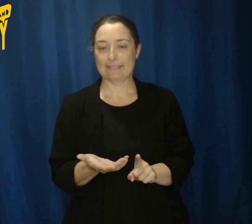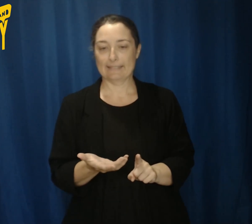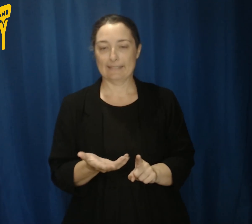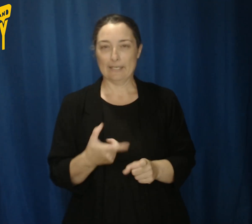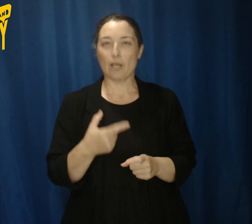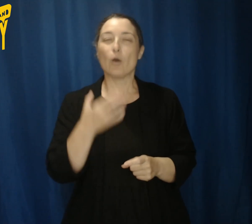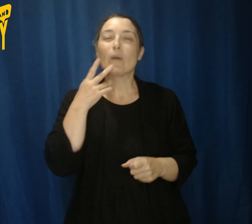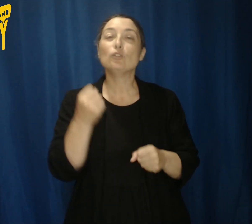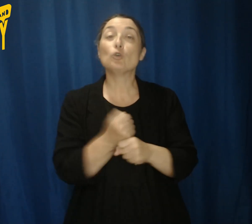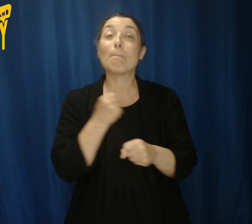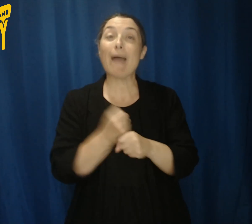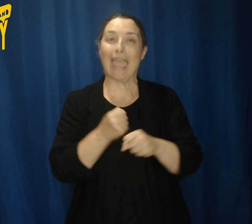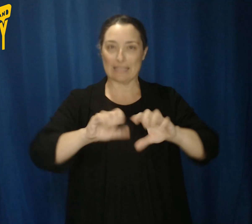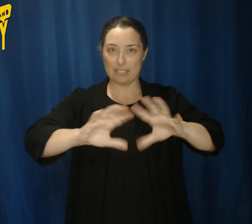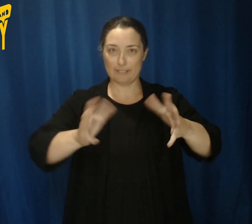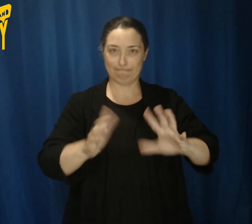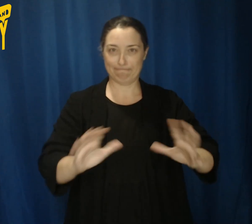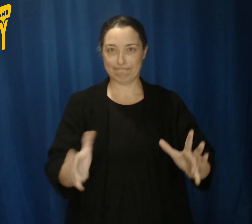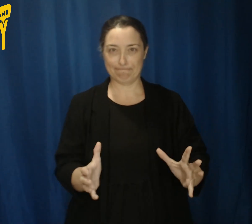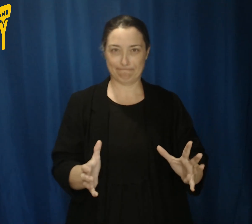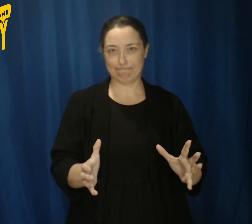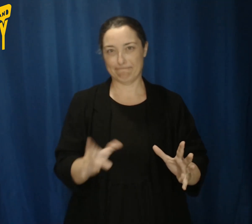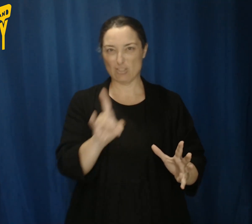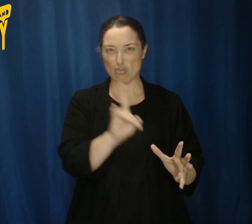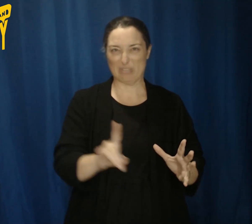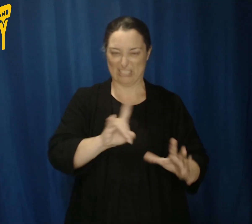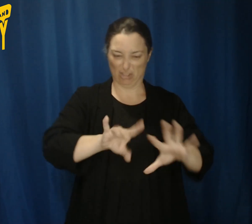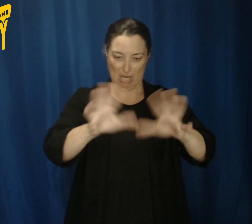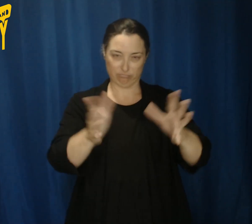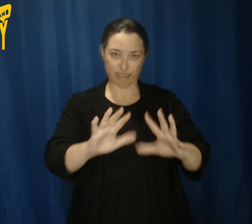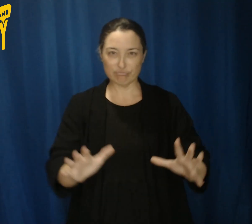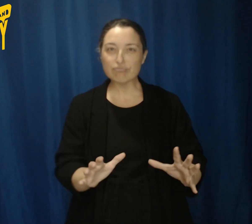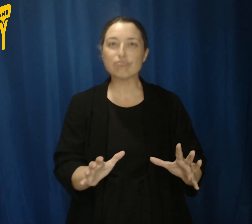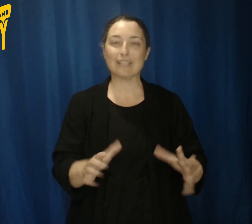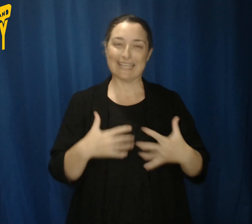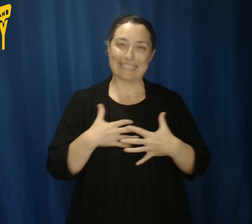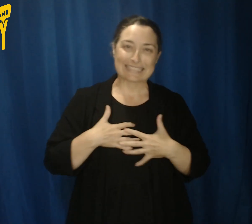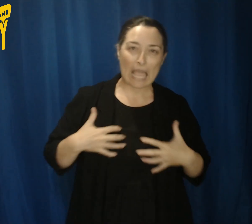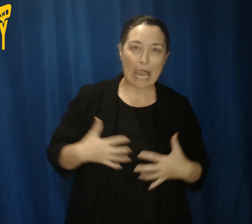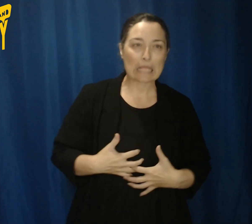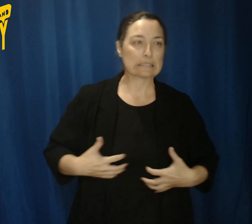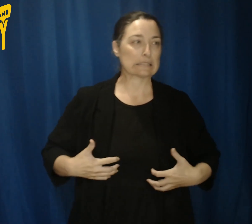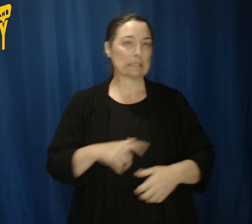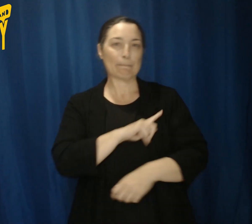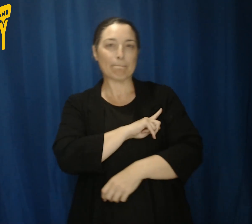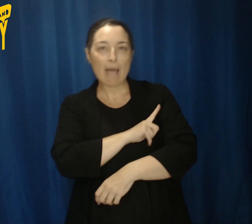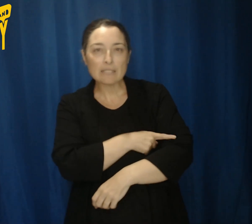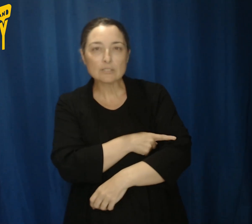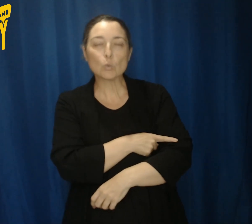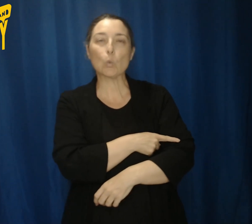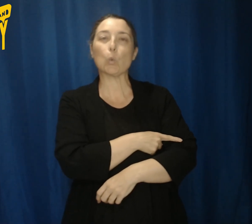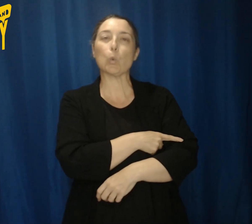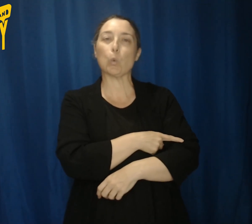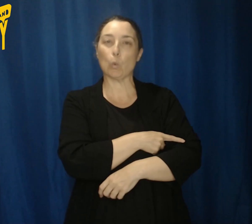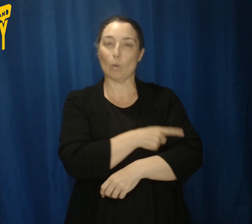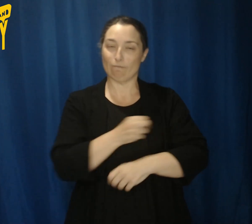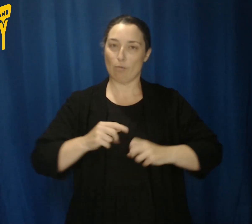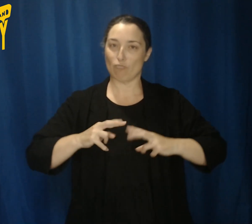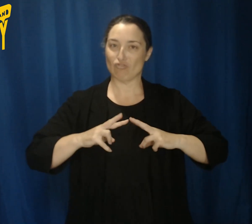you're making all the skeletal thing and building up some of the muscle, and the creativity is all the fur